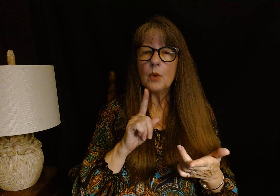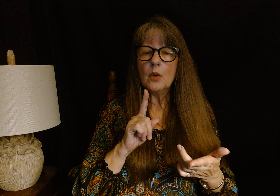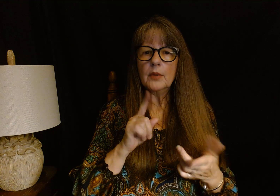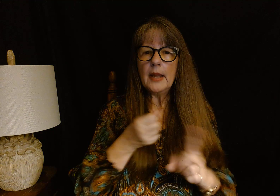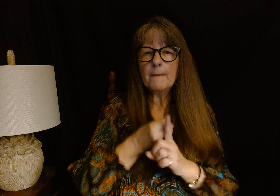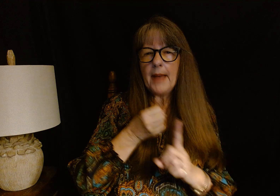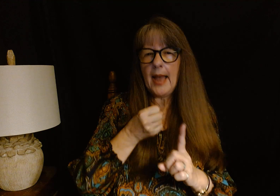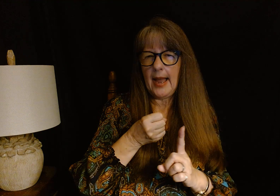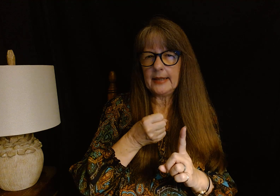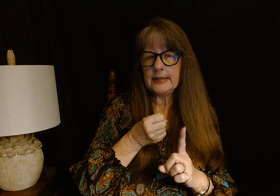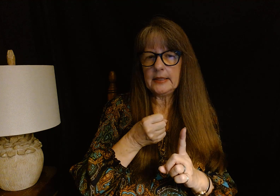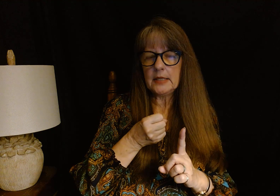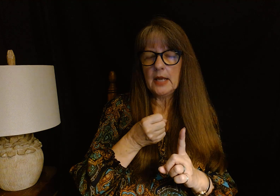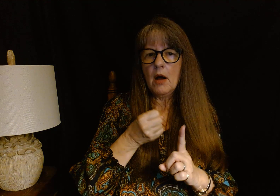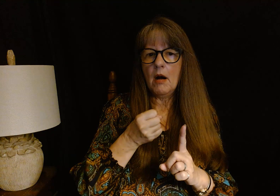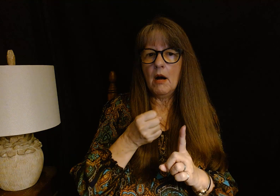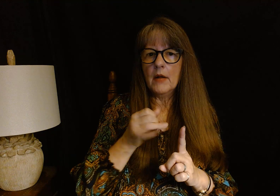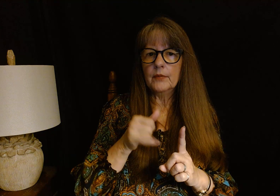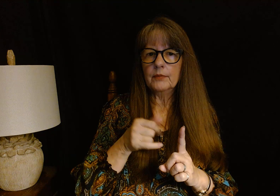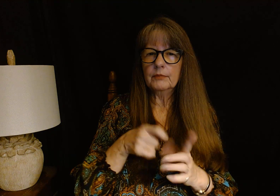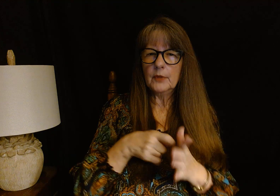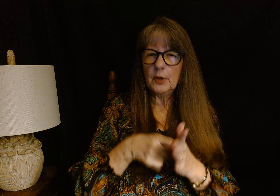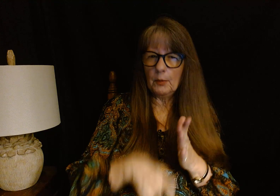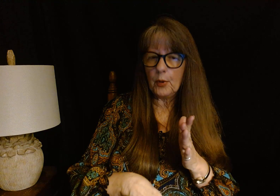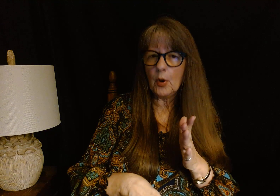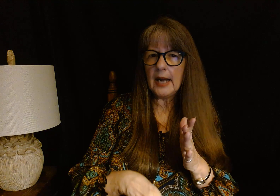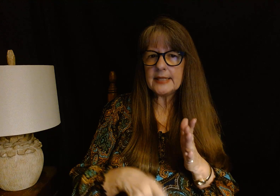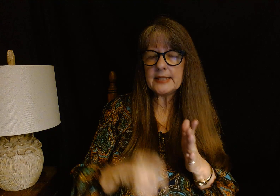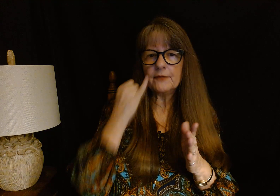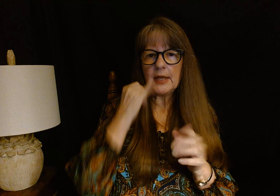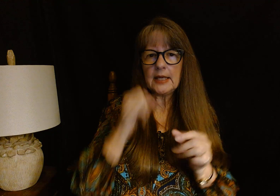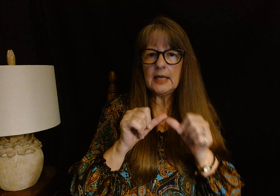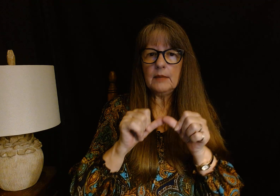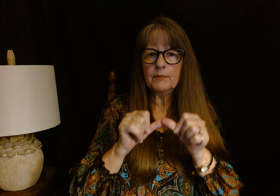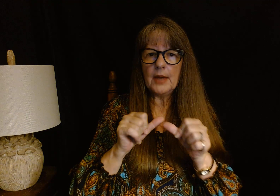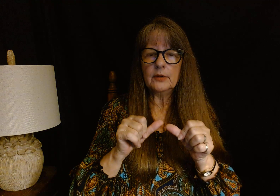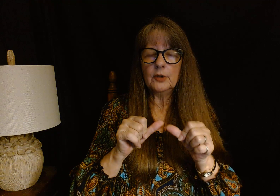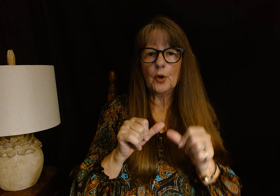won't impact it on price if they keep that,